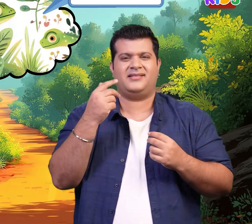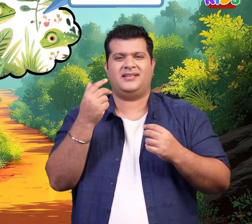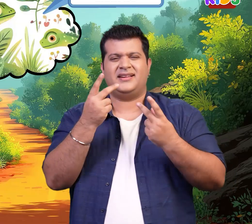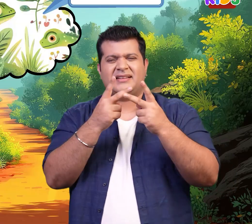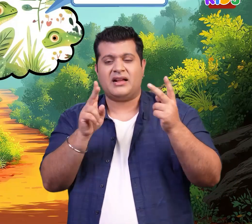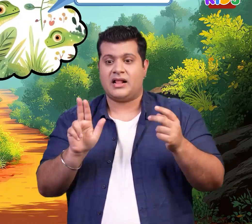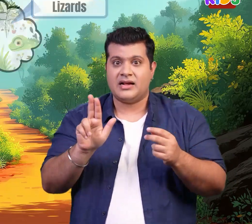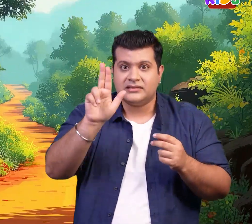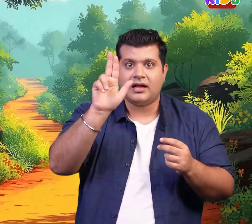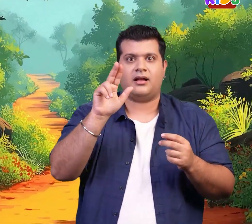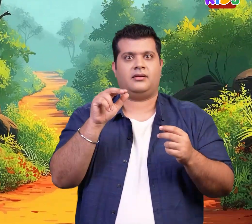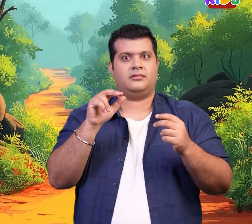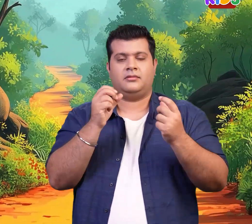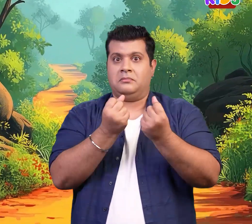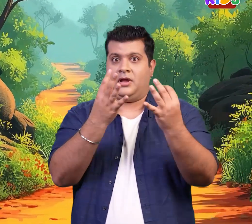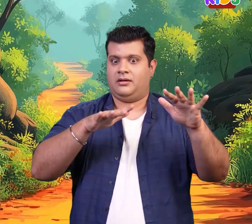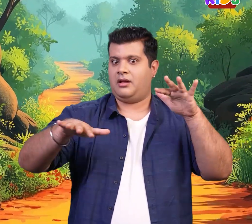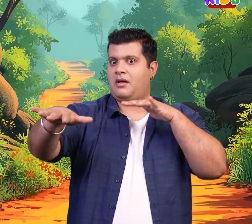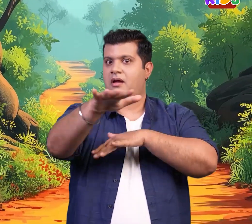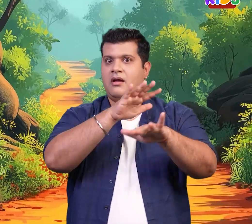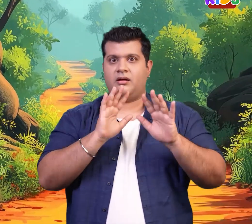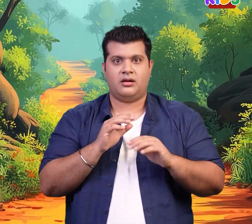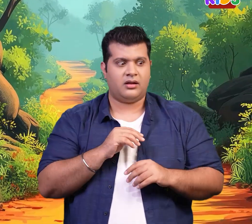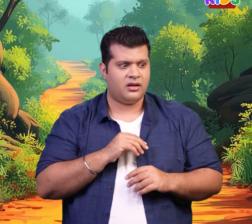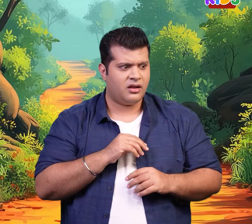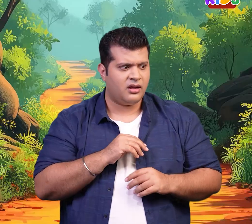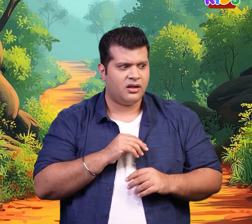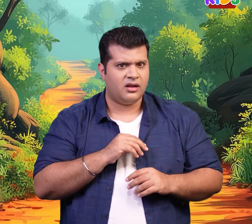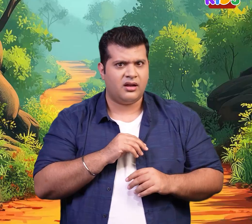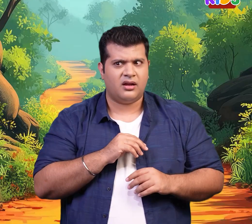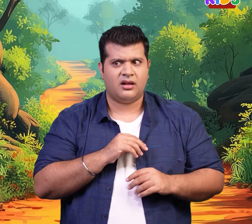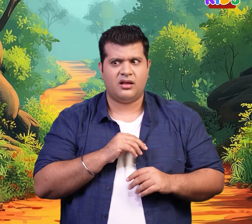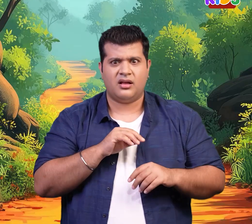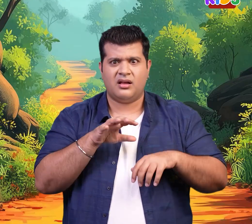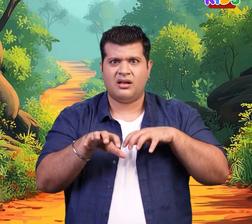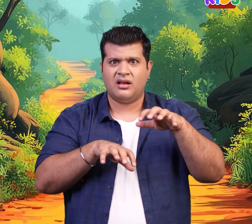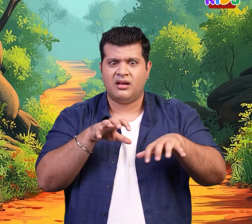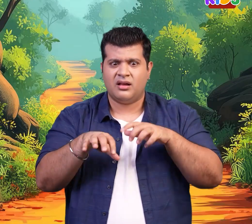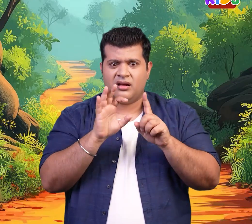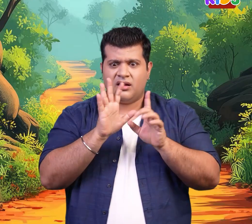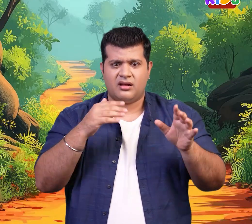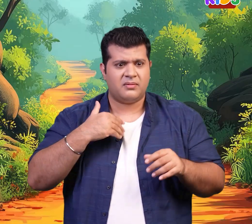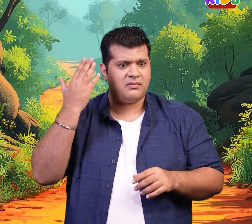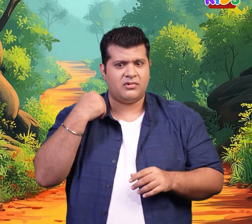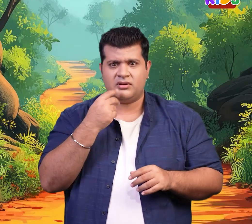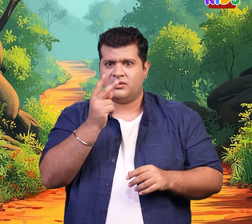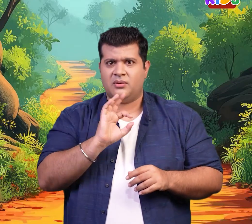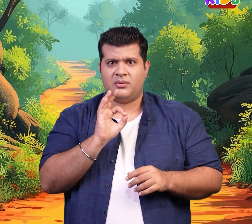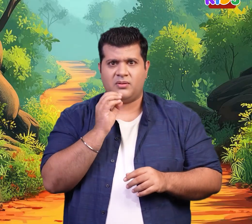beetles, lizards, and many other creatures. Diya looks worried. I have never seen